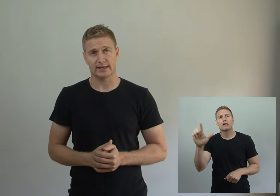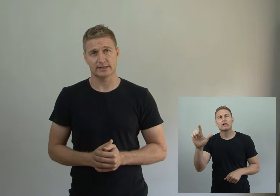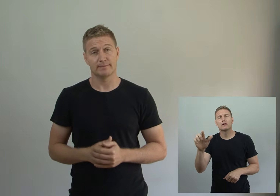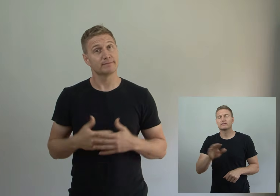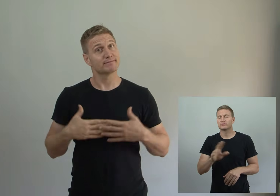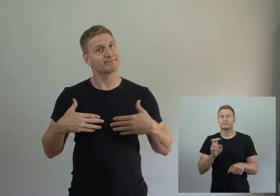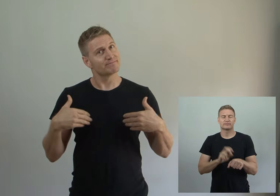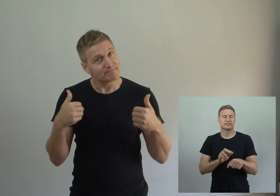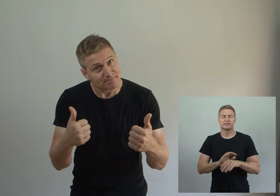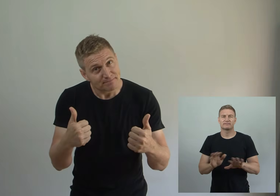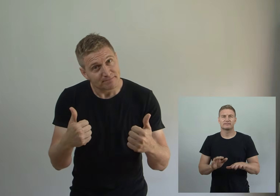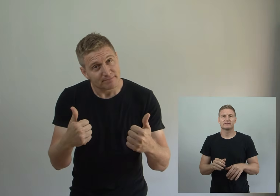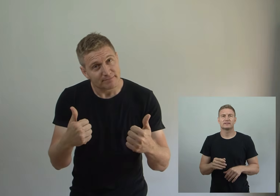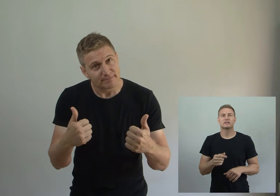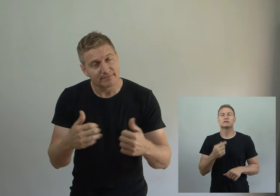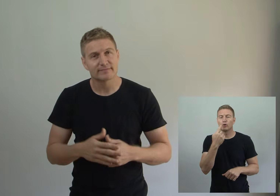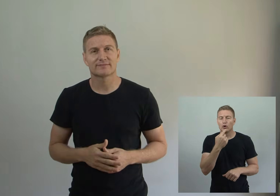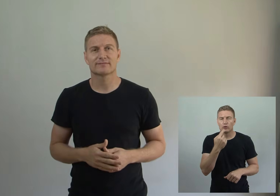like this.